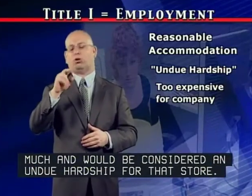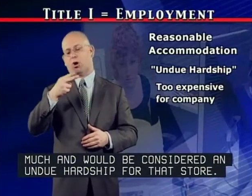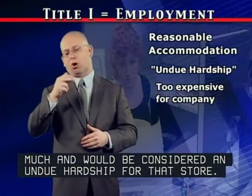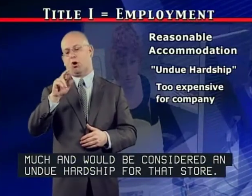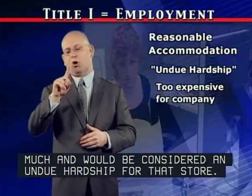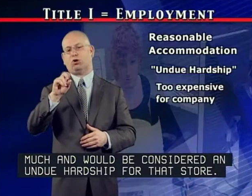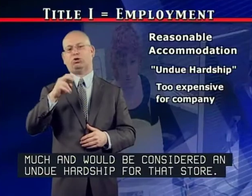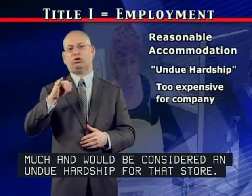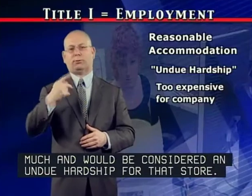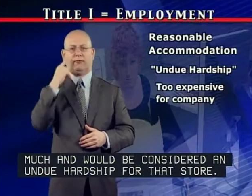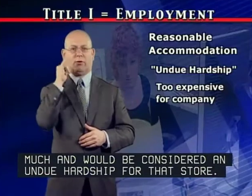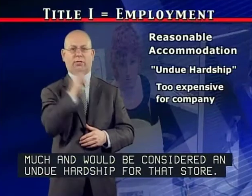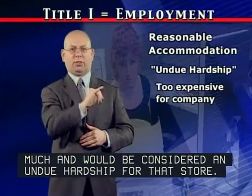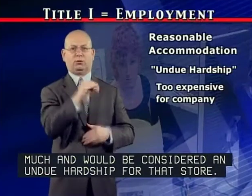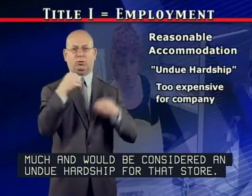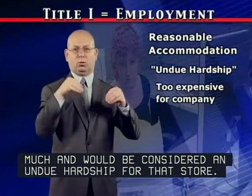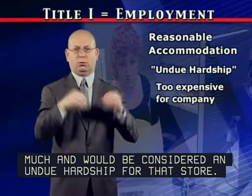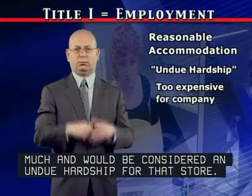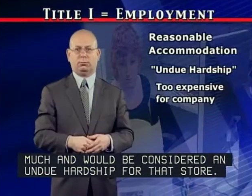and would be considered an undue hardship for that store.